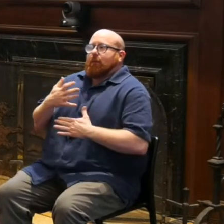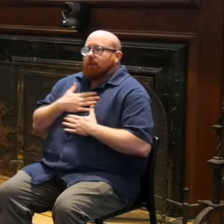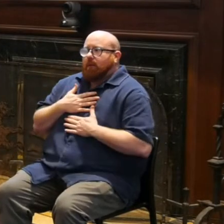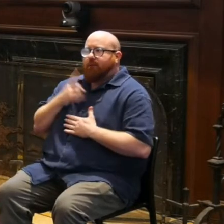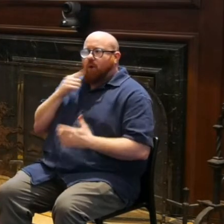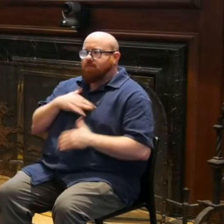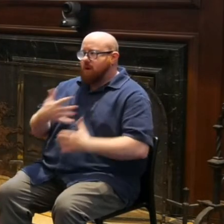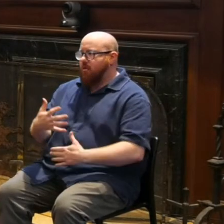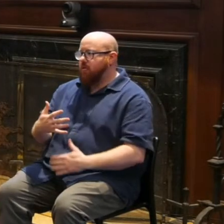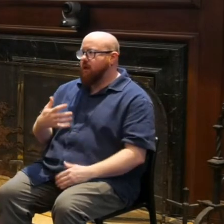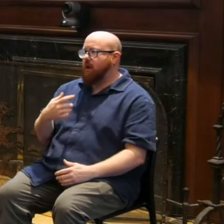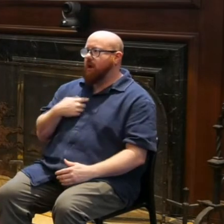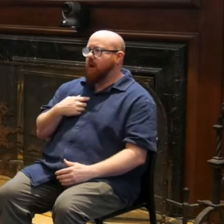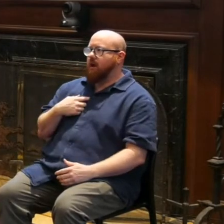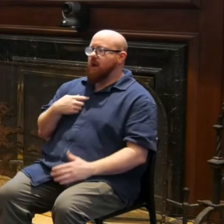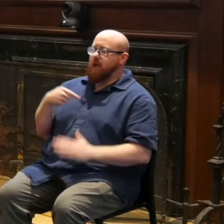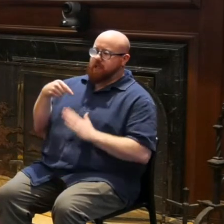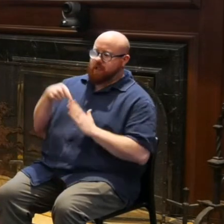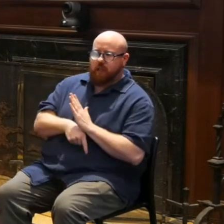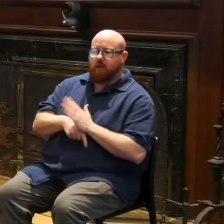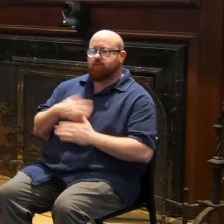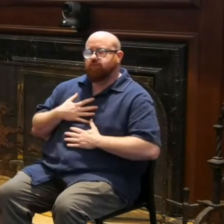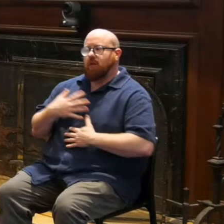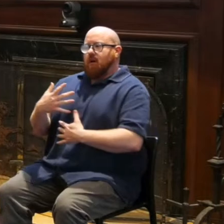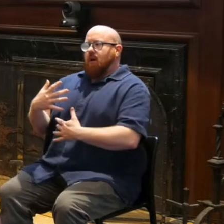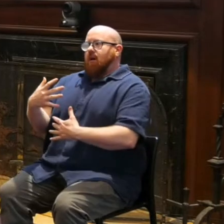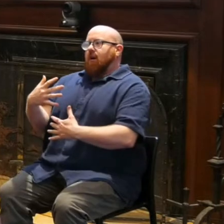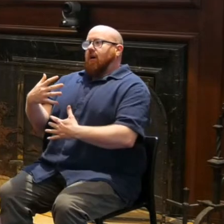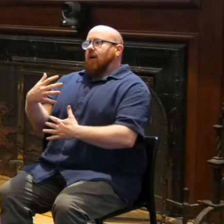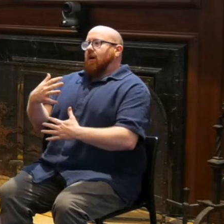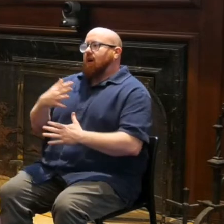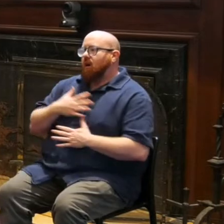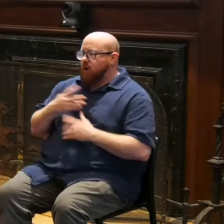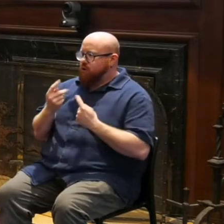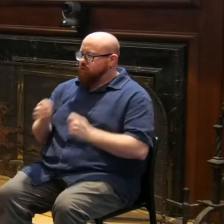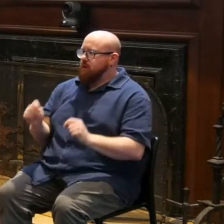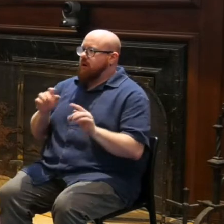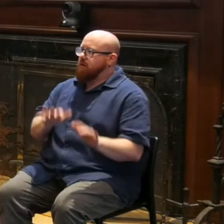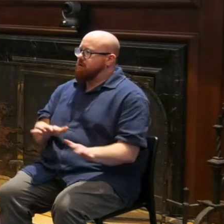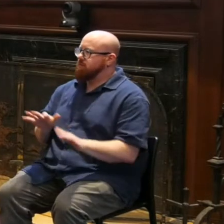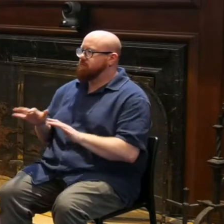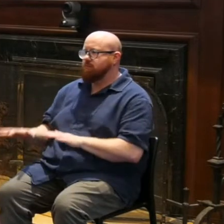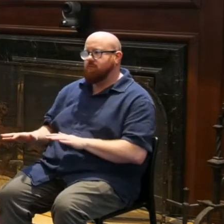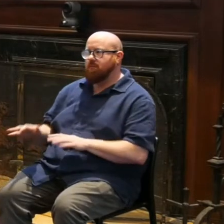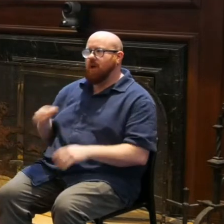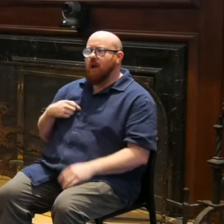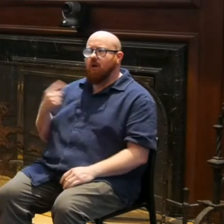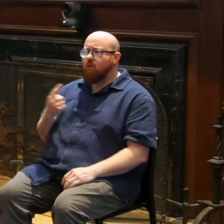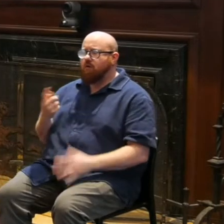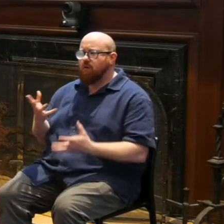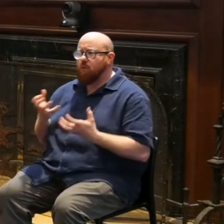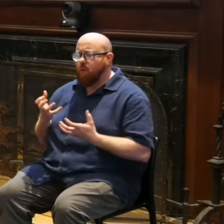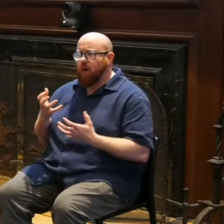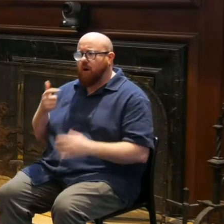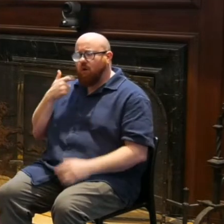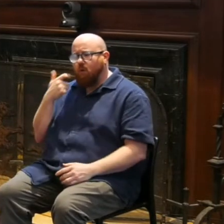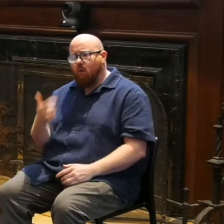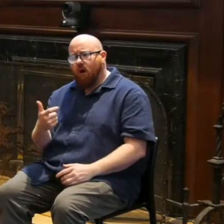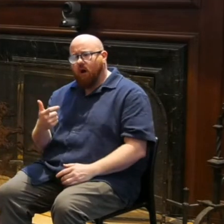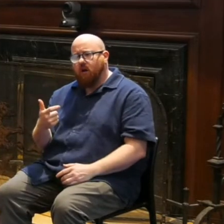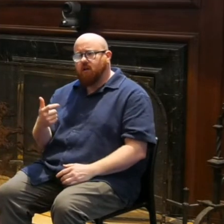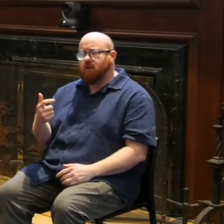I took a deep inhale. I tried to calm down. all I wanted to do was watch